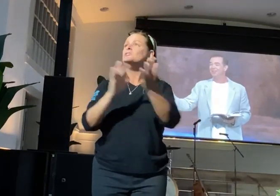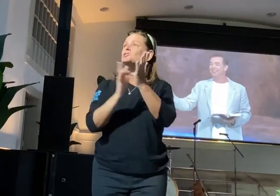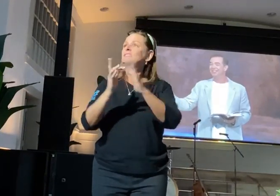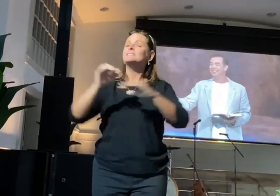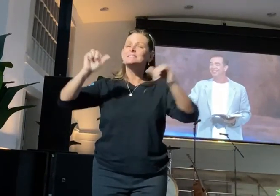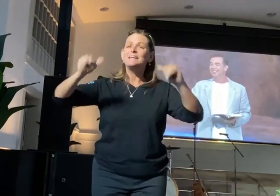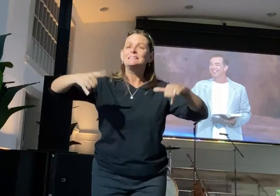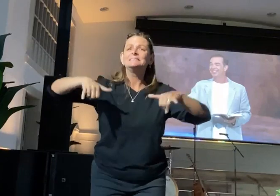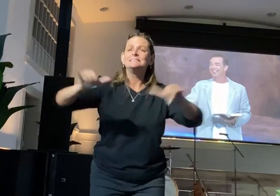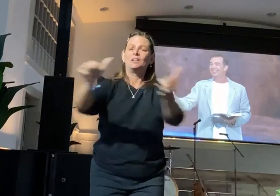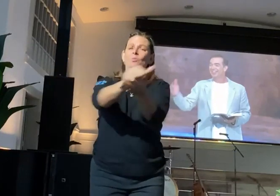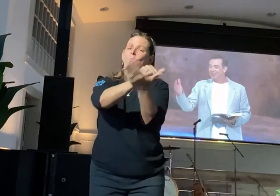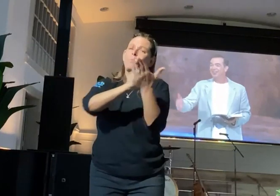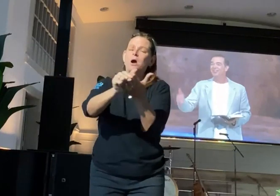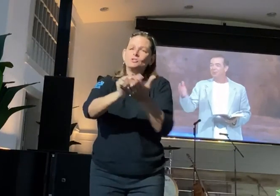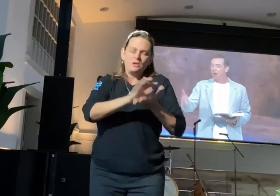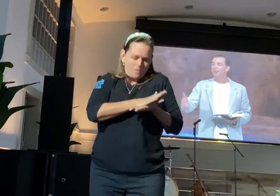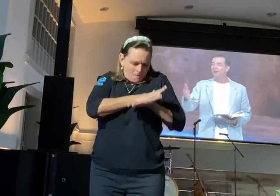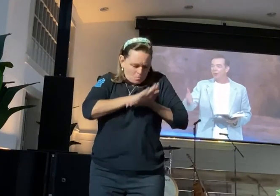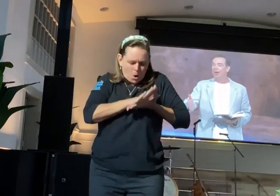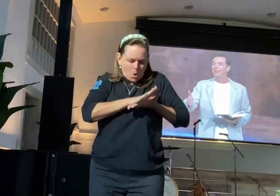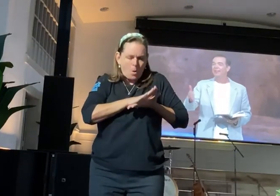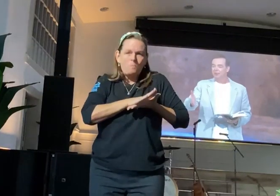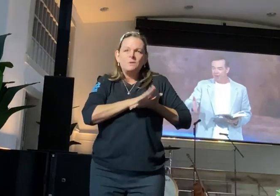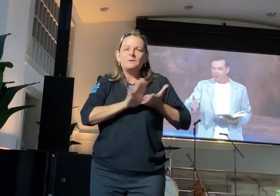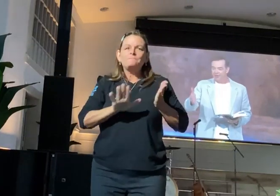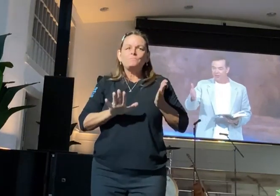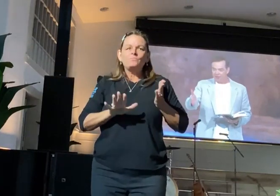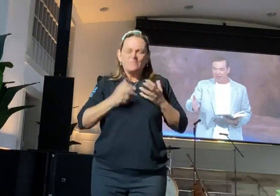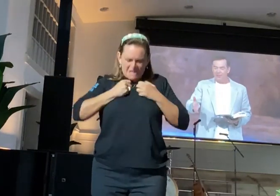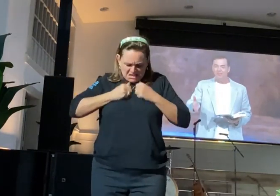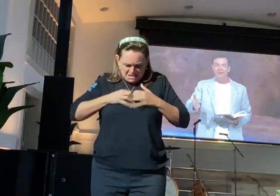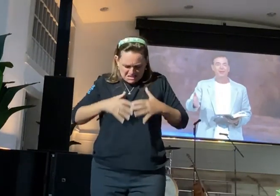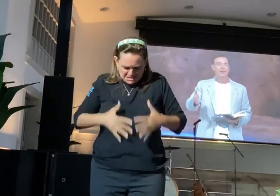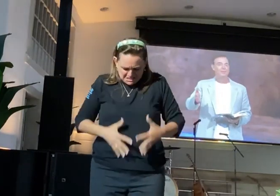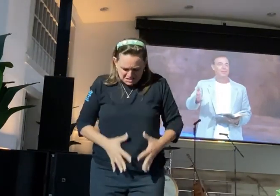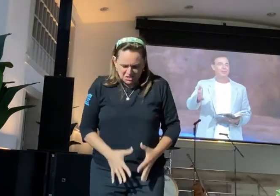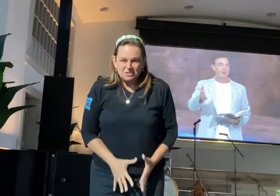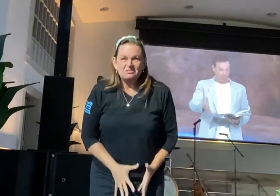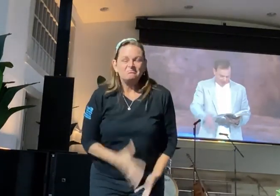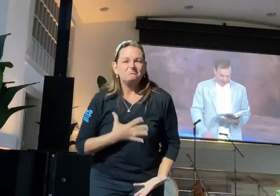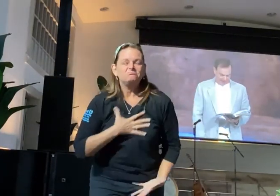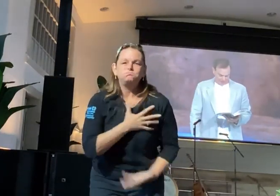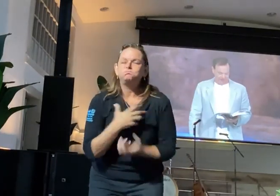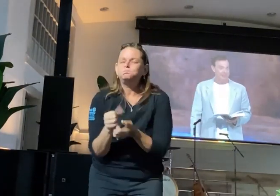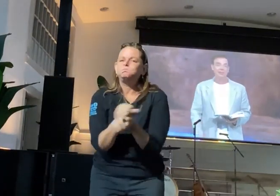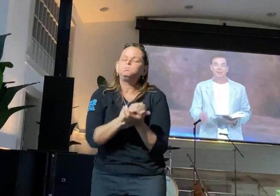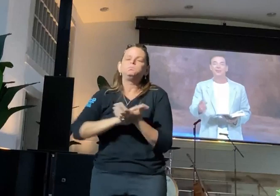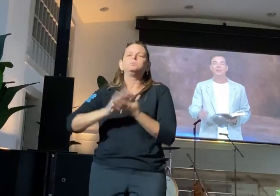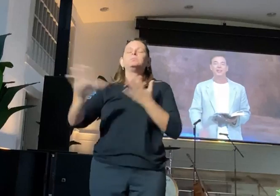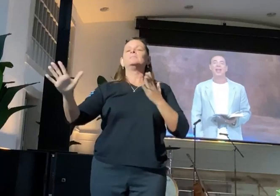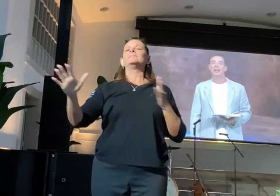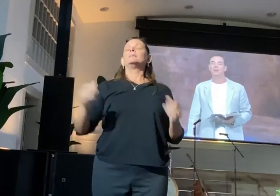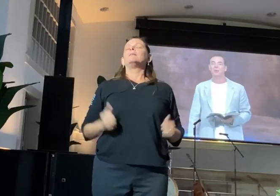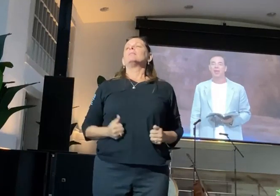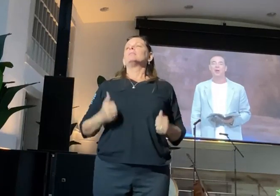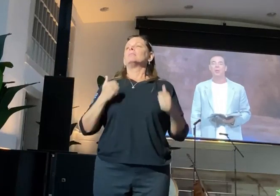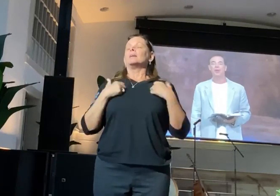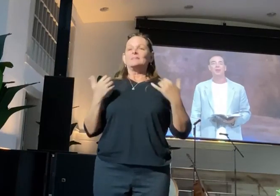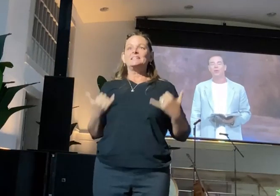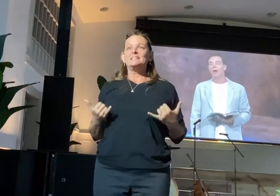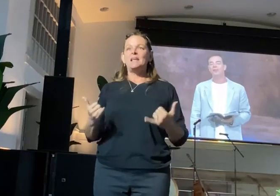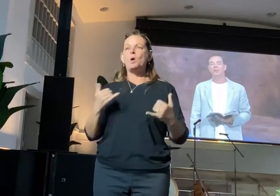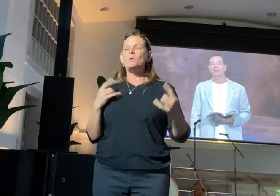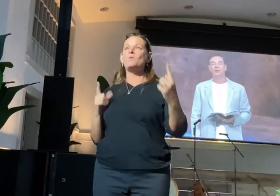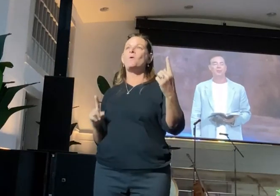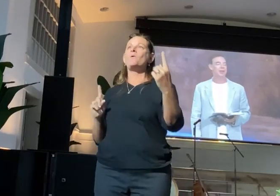Aren't you thankful? To let Jesus wash away the dirt and the shame from our lives. And some of you today, as we make